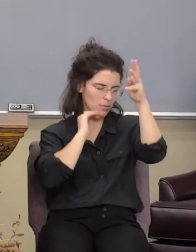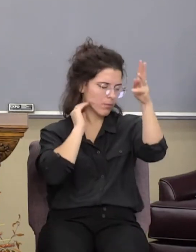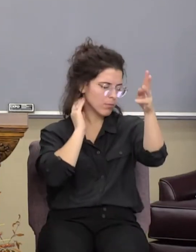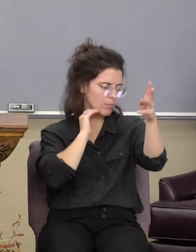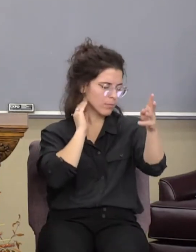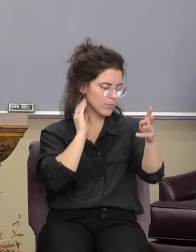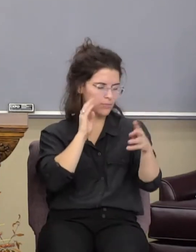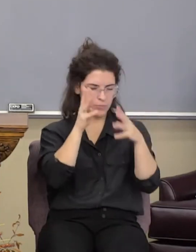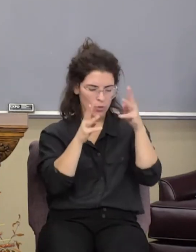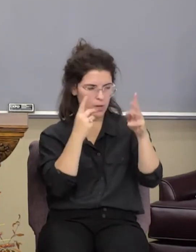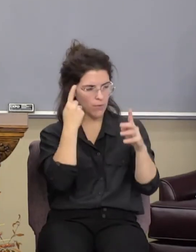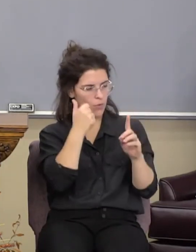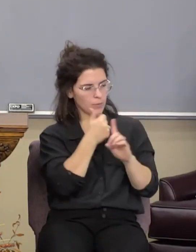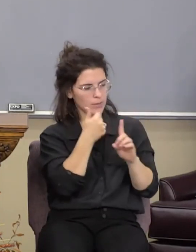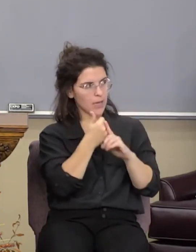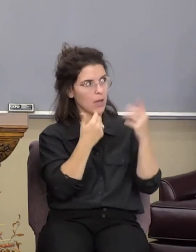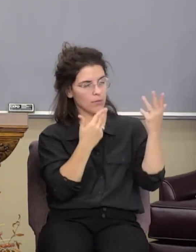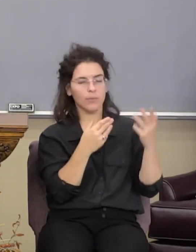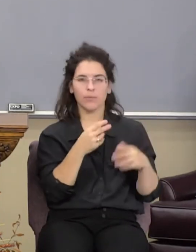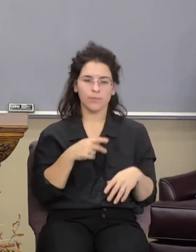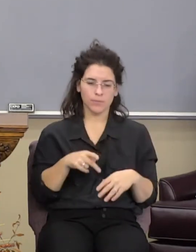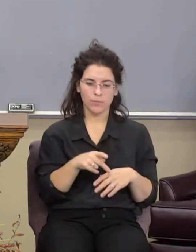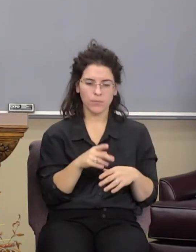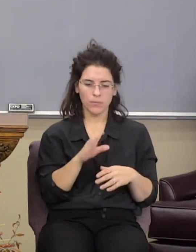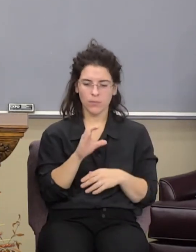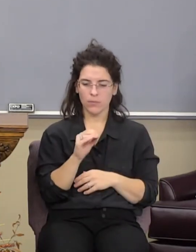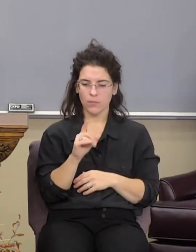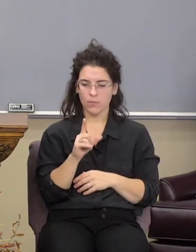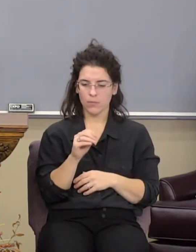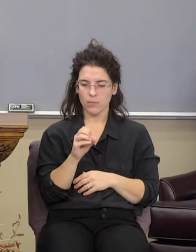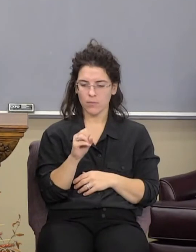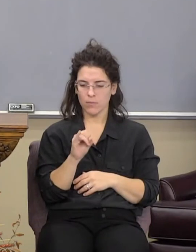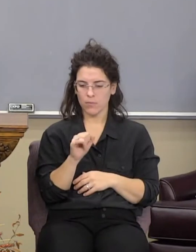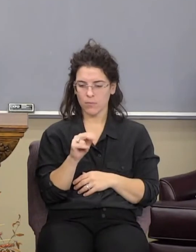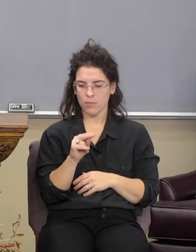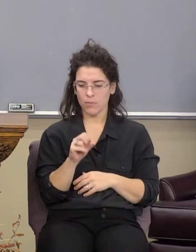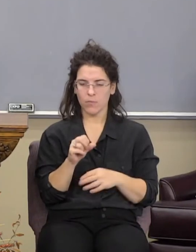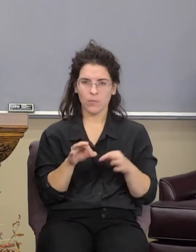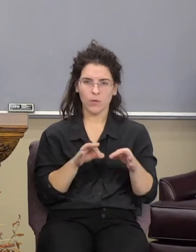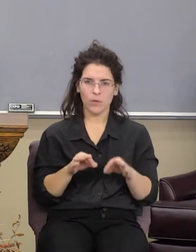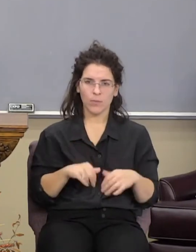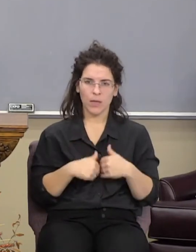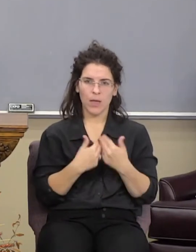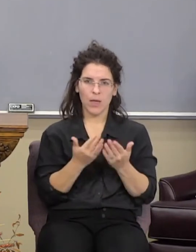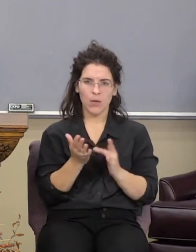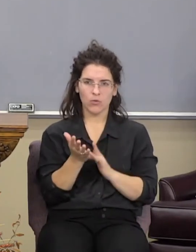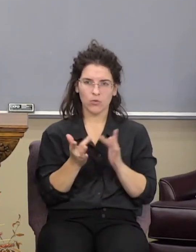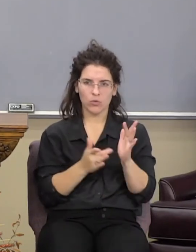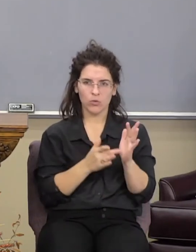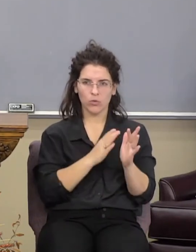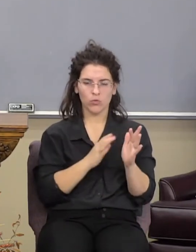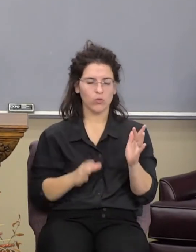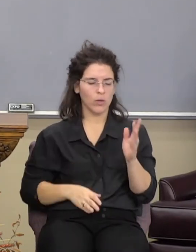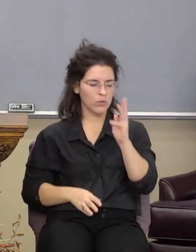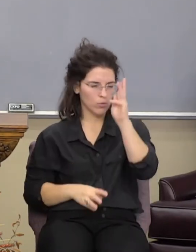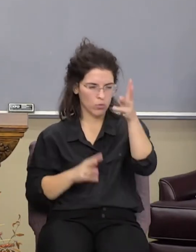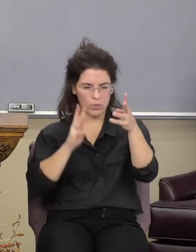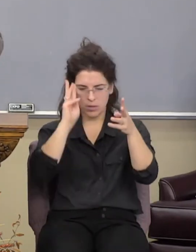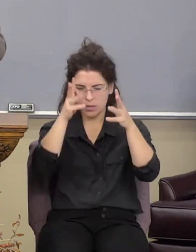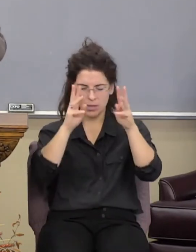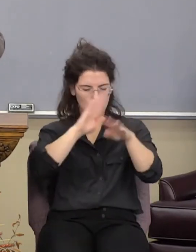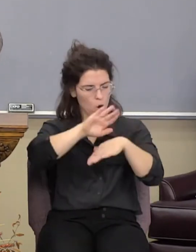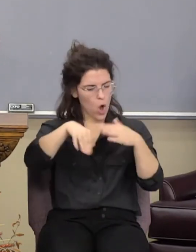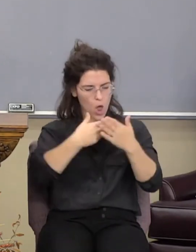created it for himself. The Apostle Paul in Colossians, it describes how Jesus Christ, he created all